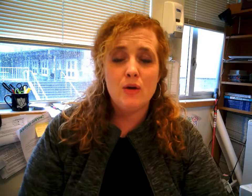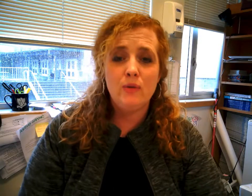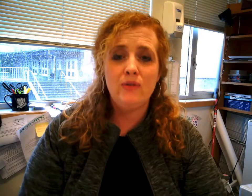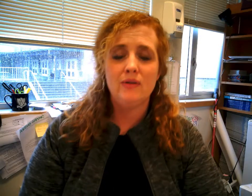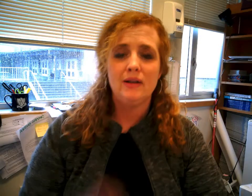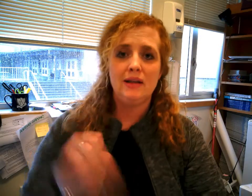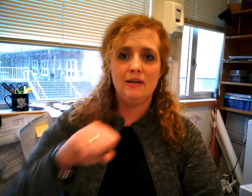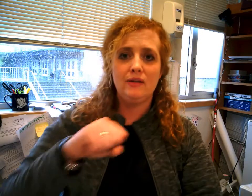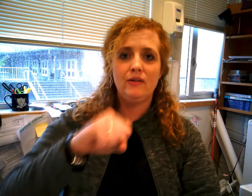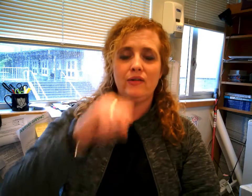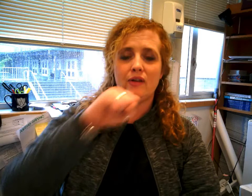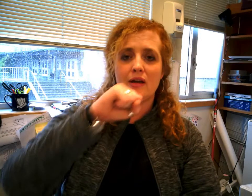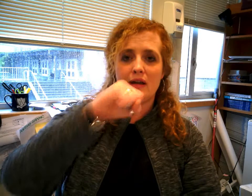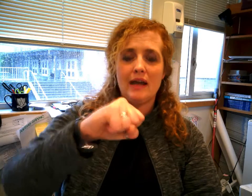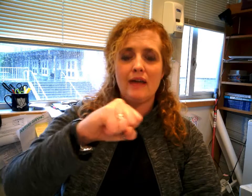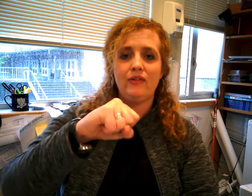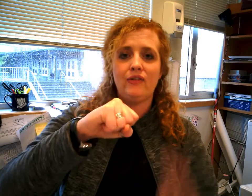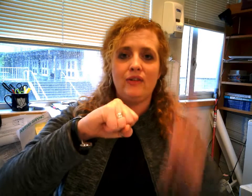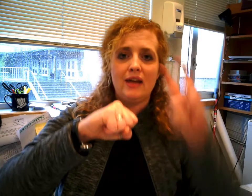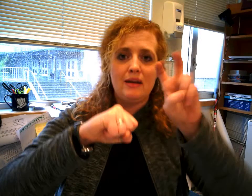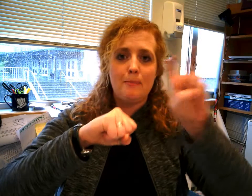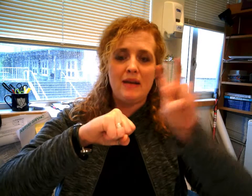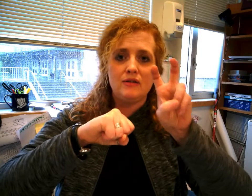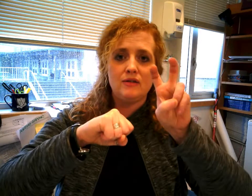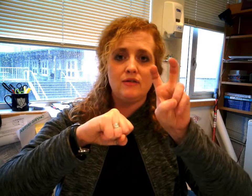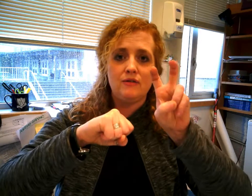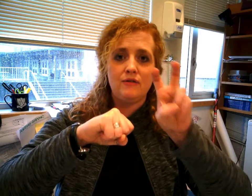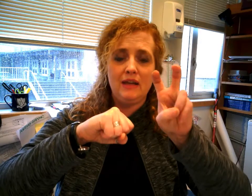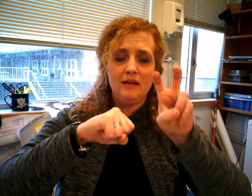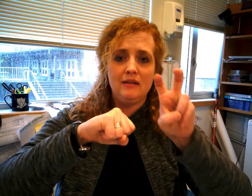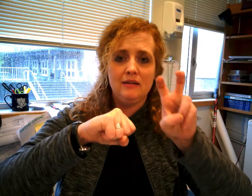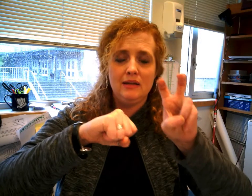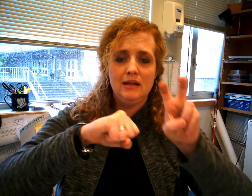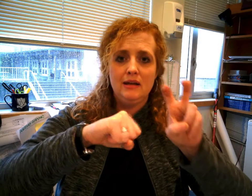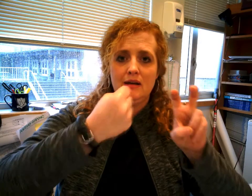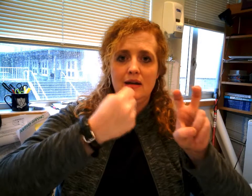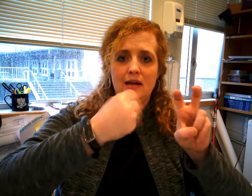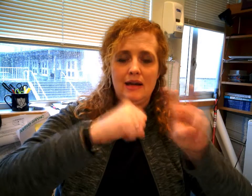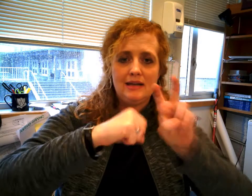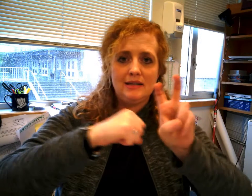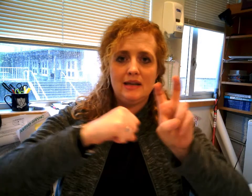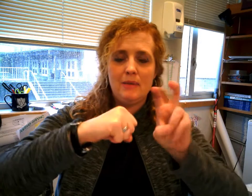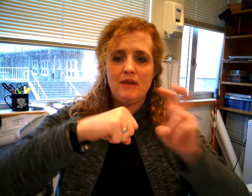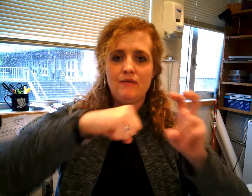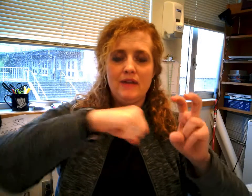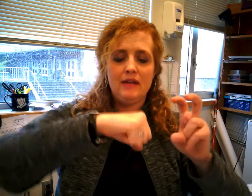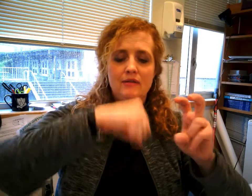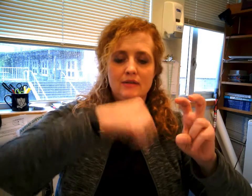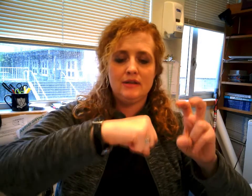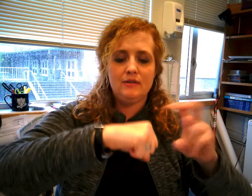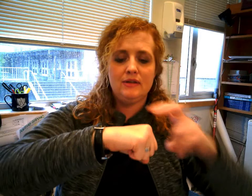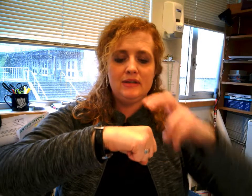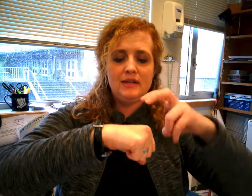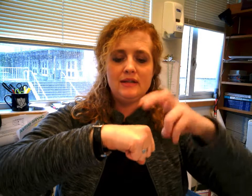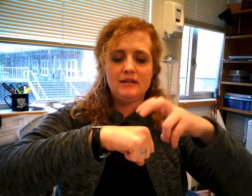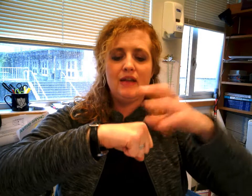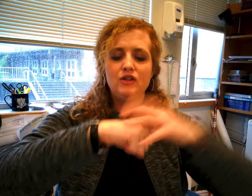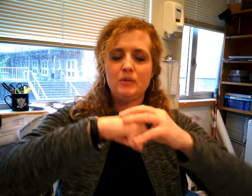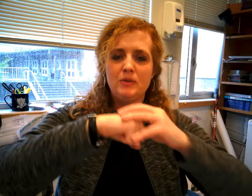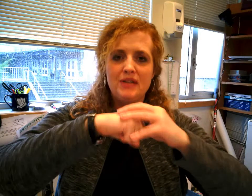Potatoes is an S and a bent V. S and a bent V. So it's this, and just pretend this is